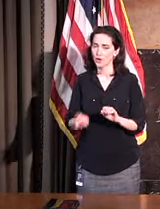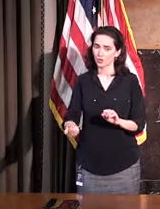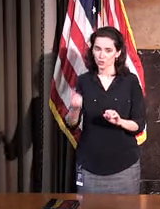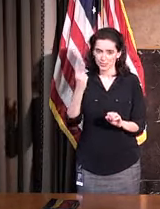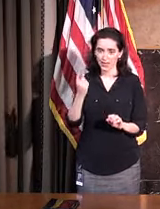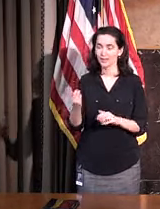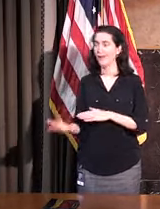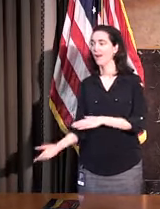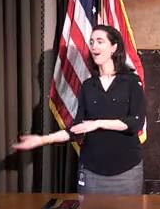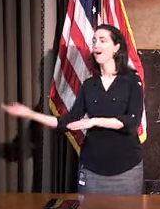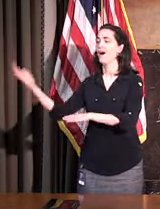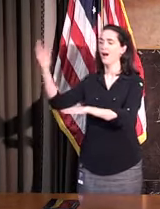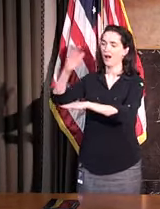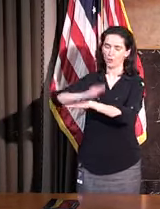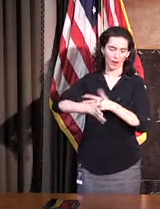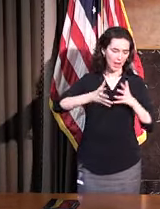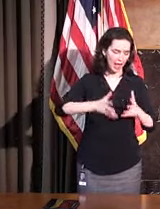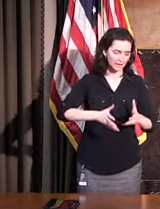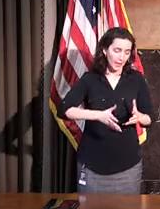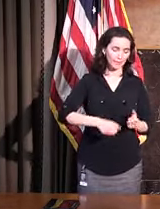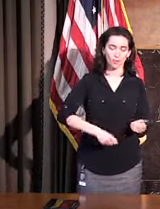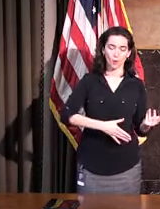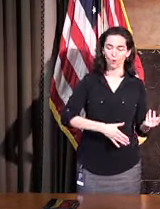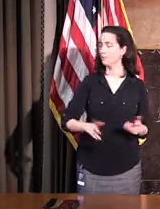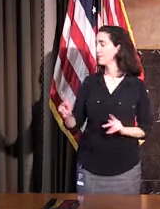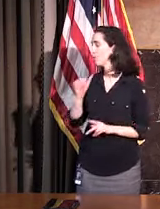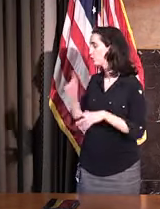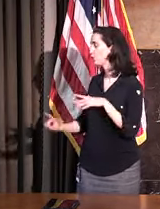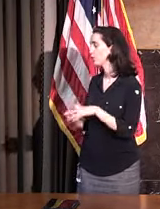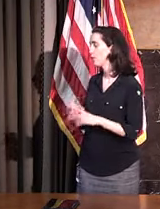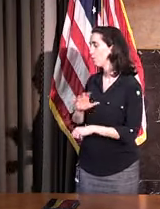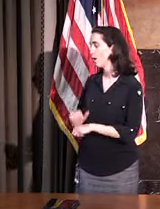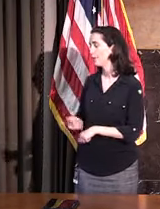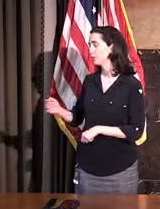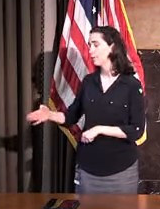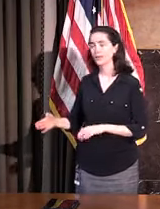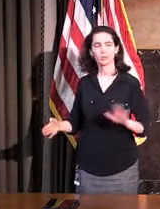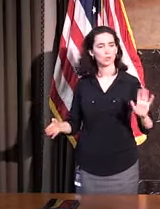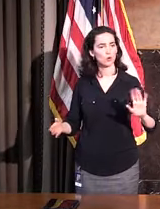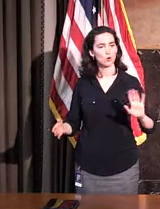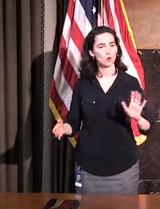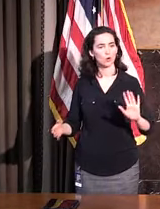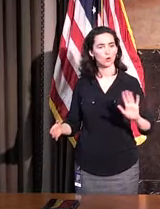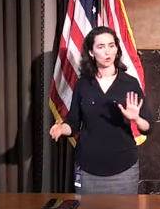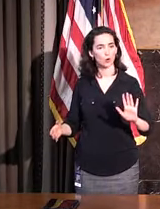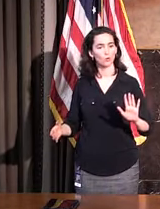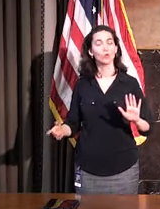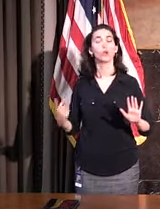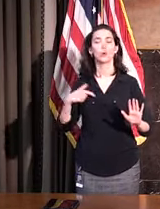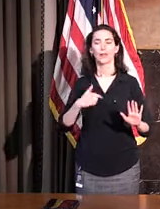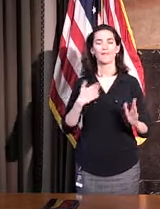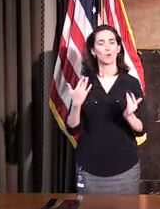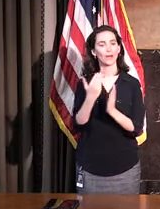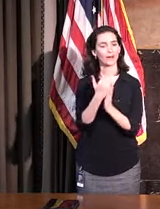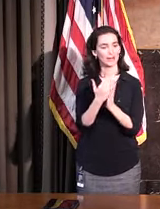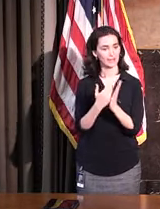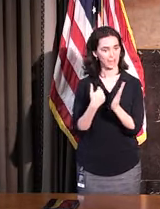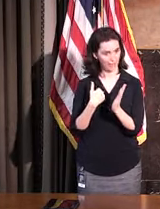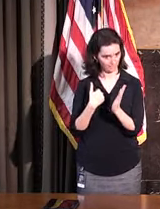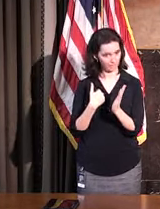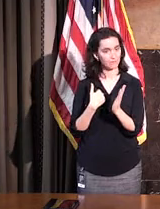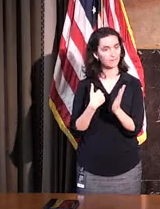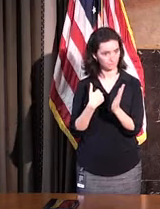that we are not wasting doses out there when people don't show up or people don't make an appointment. We have wait lists at our